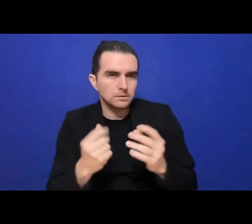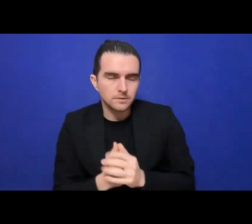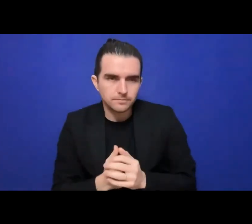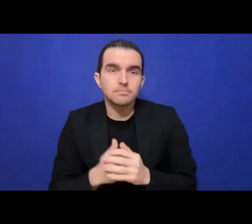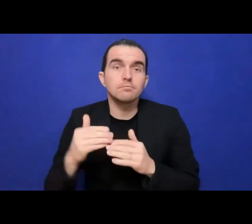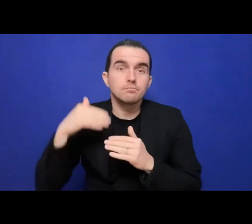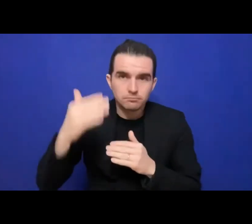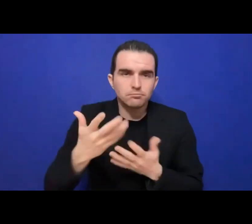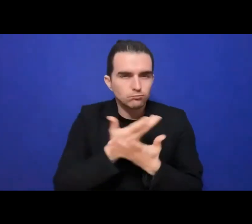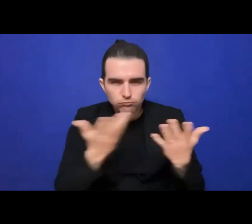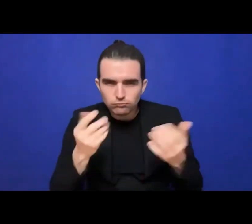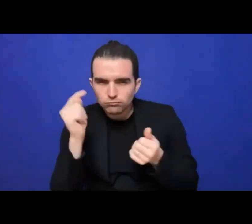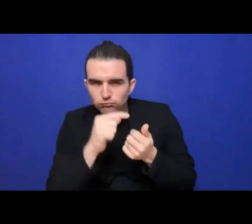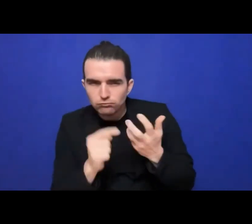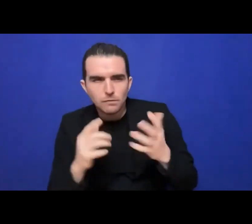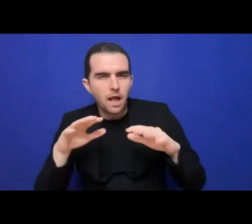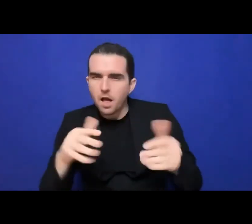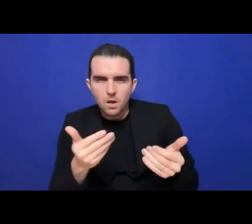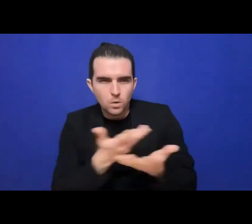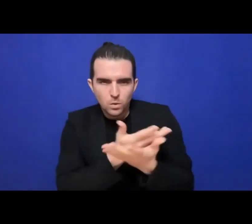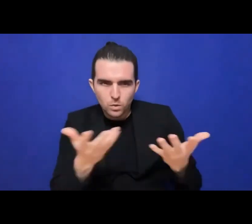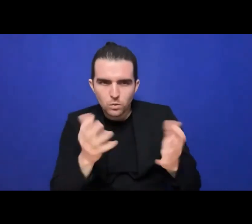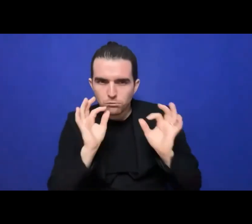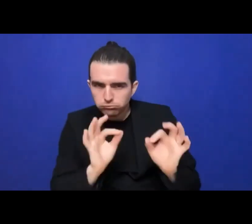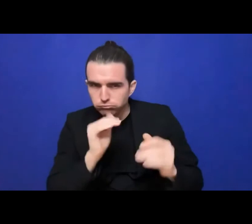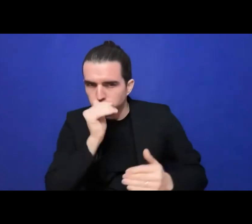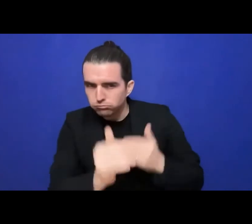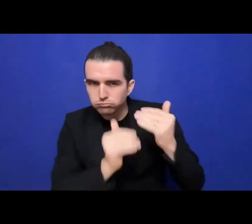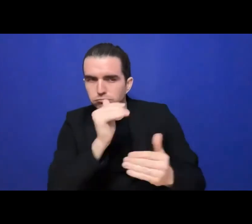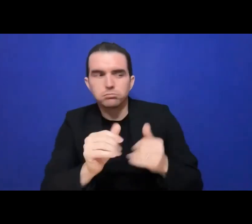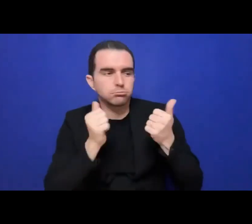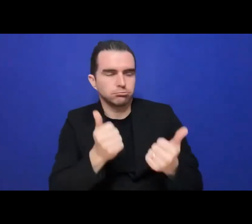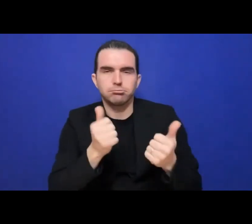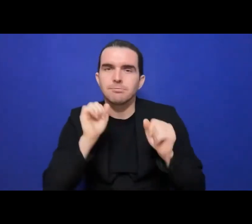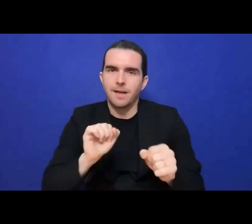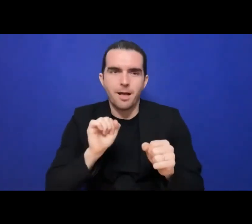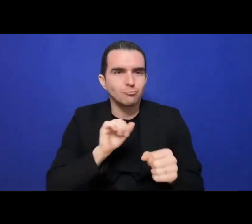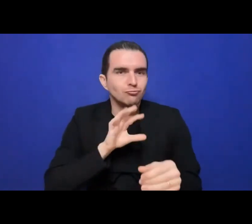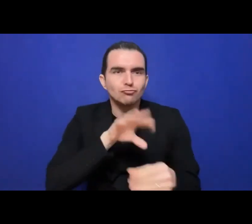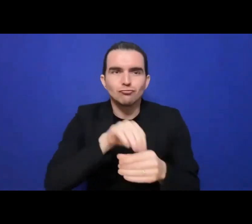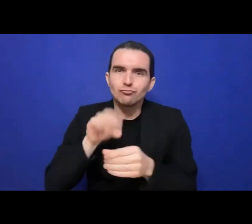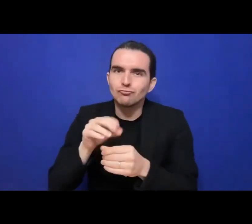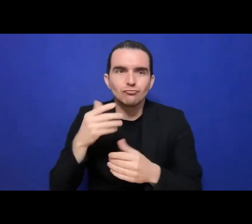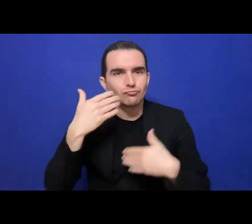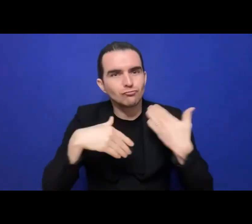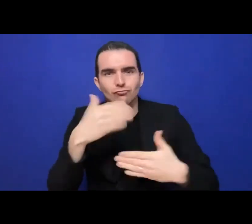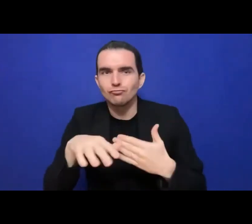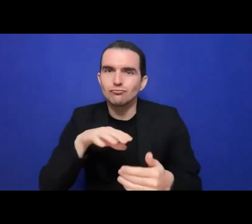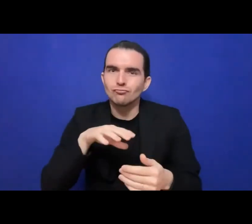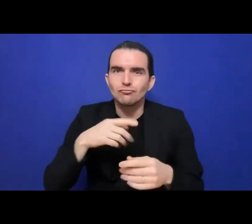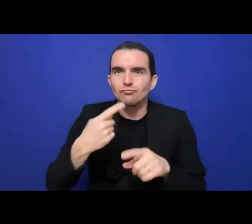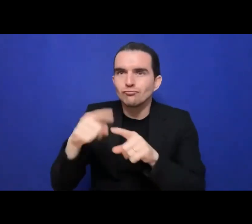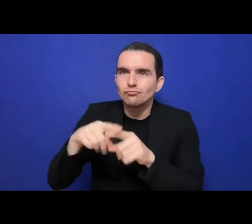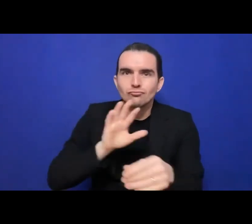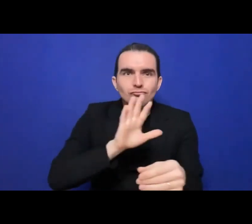participation. And therefore, we look forward to ensuring that there are frameworks that enable the community to sit at the table and be able to give